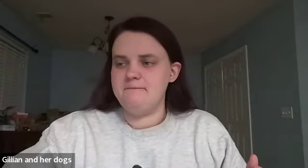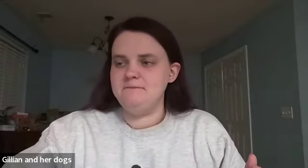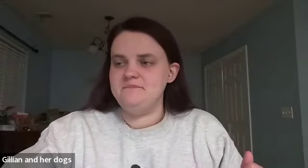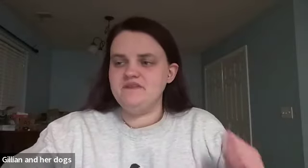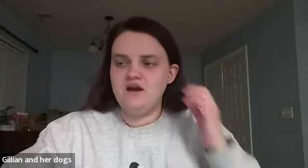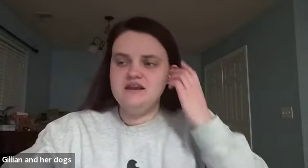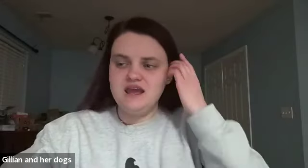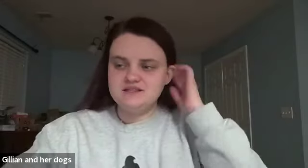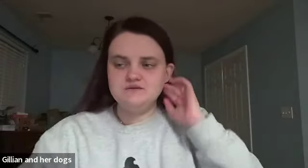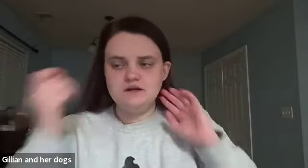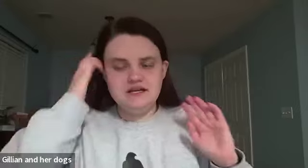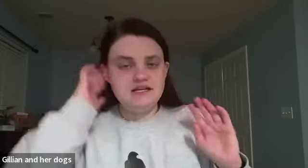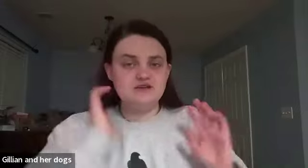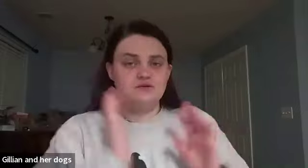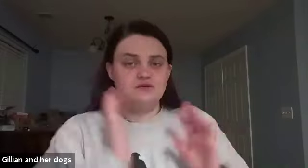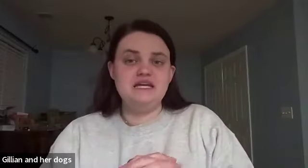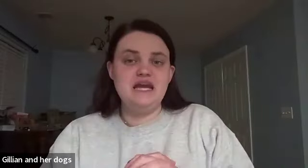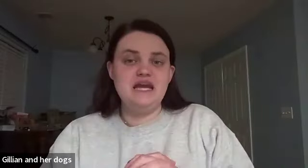Okay. Our next one is going to be